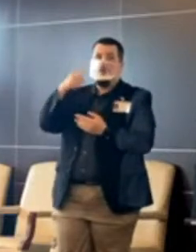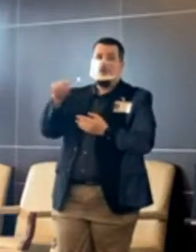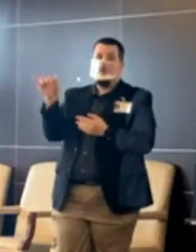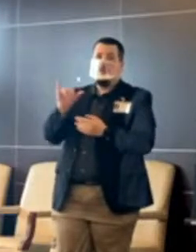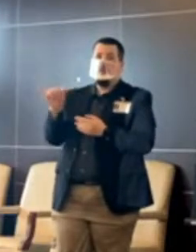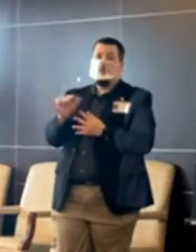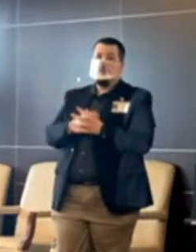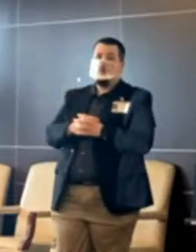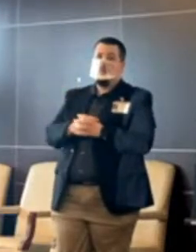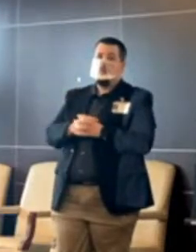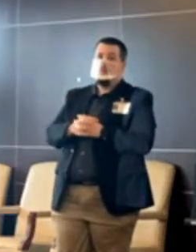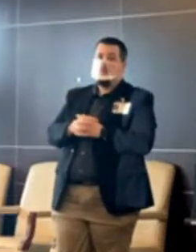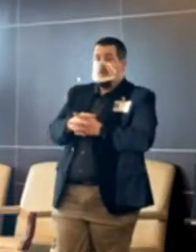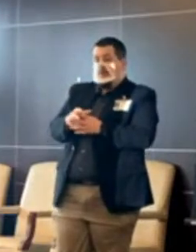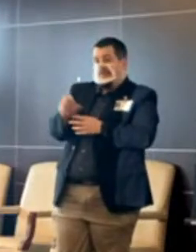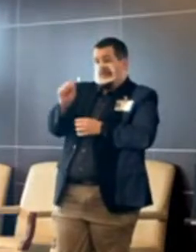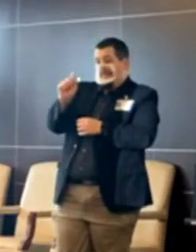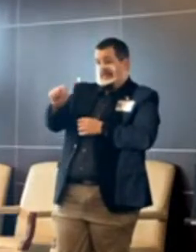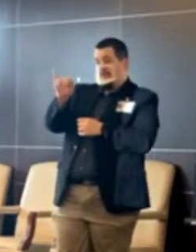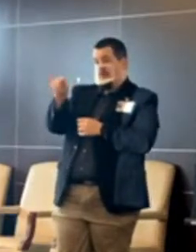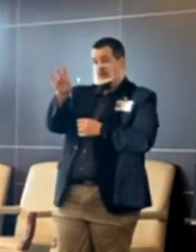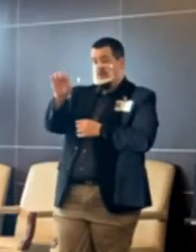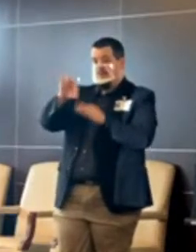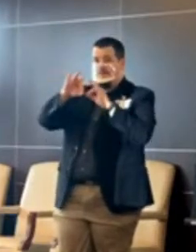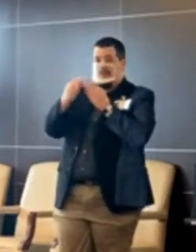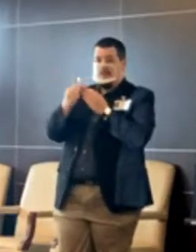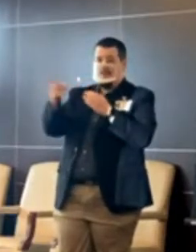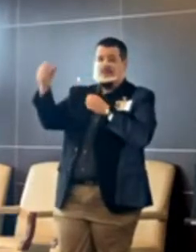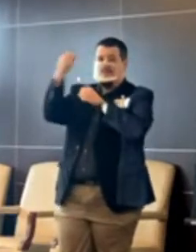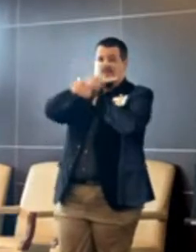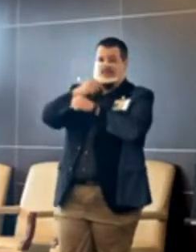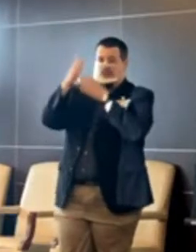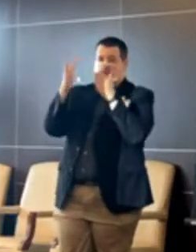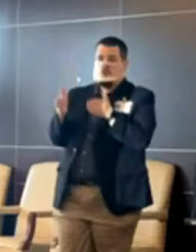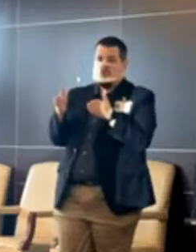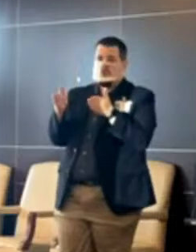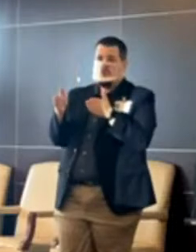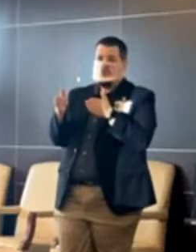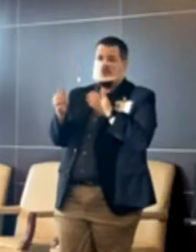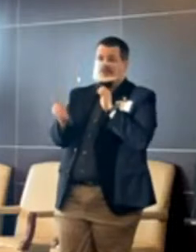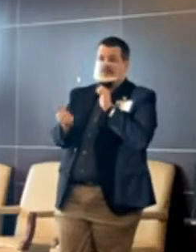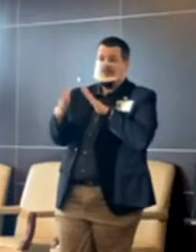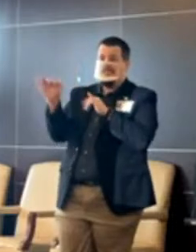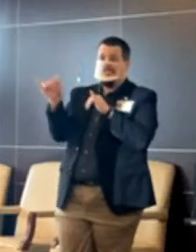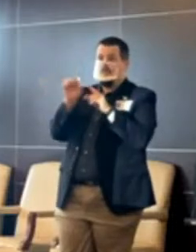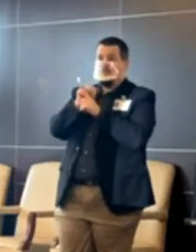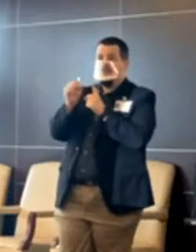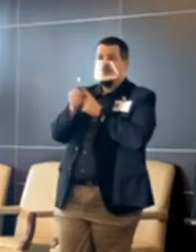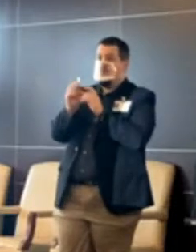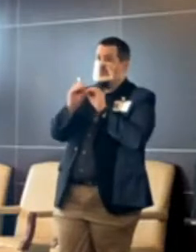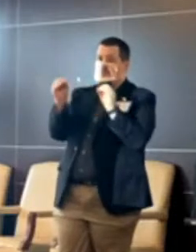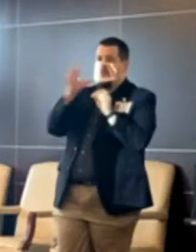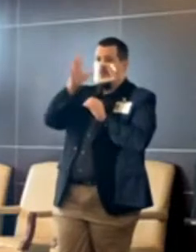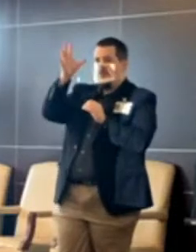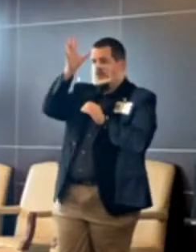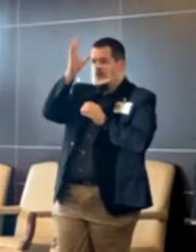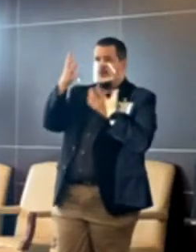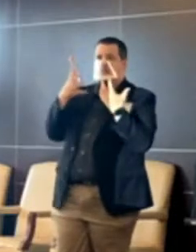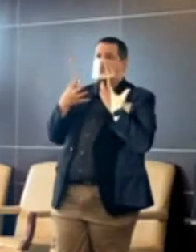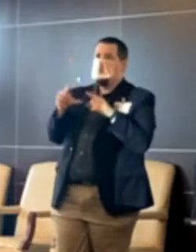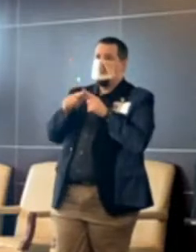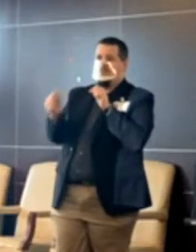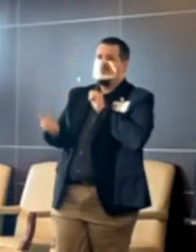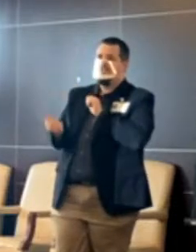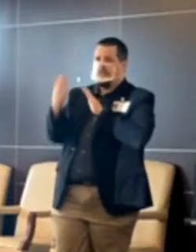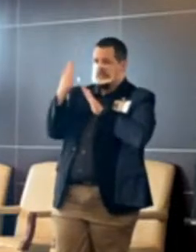well. So our St. Jude families, they are fighters. They face the situation that no parent ever wants to have